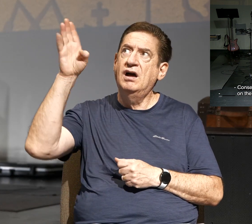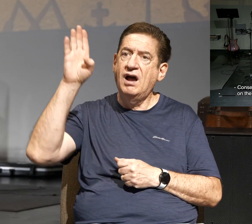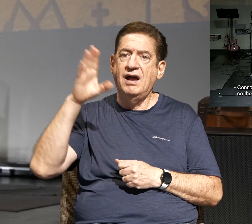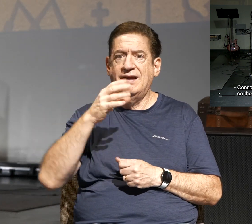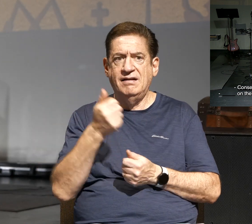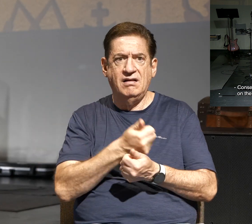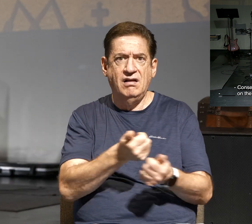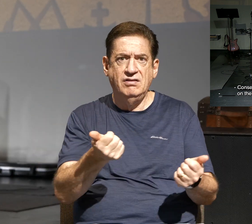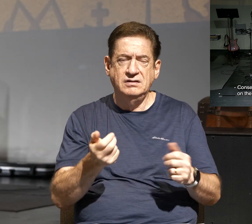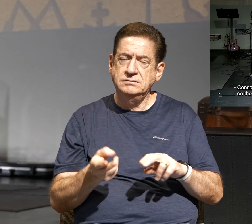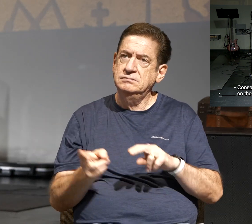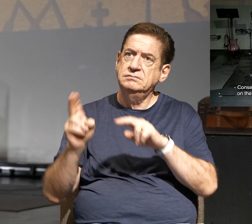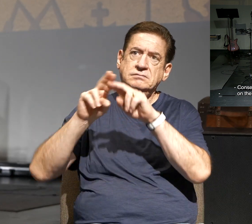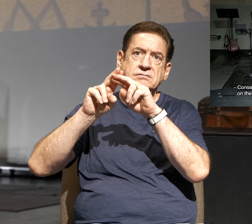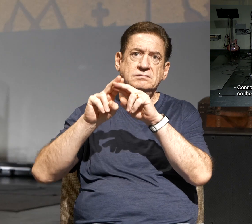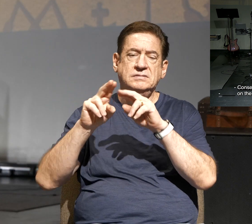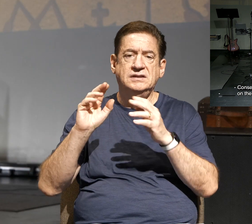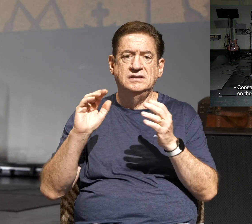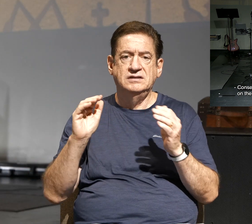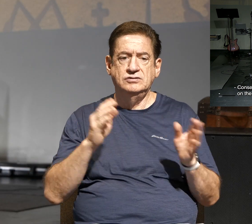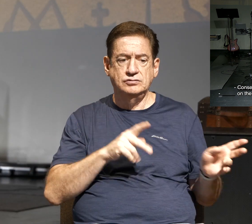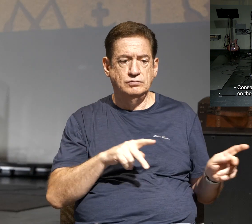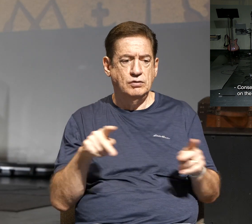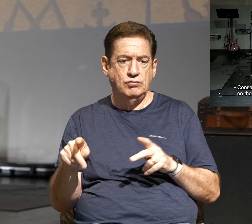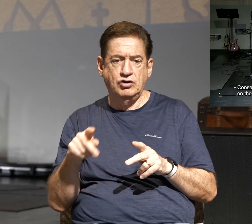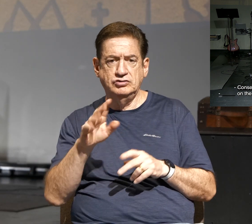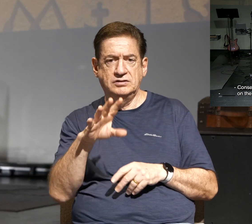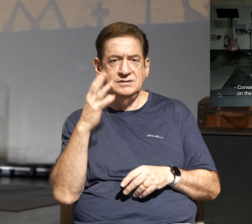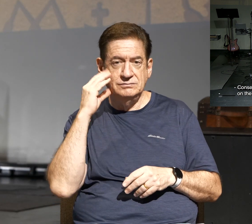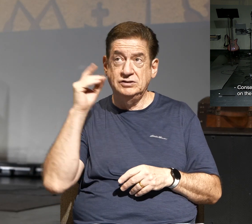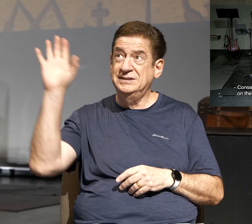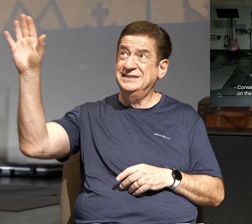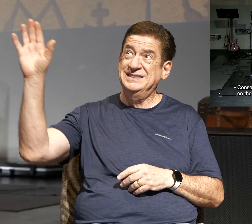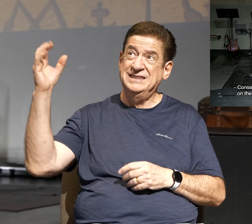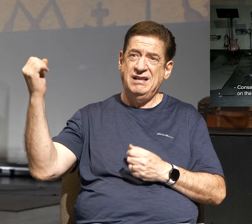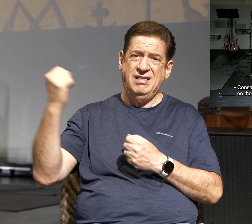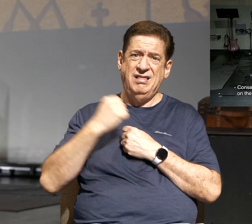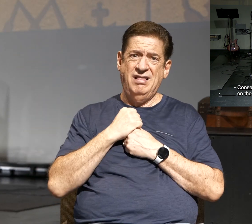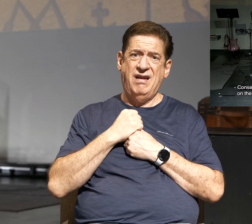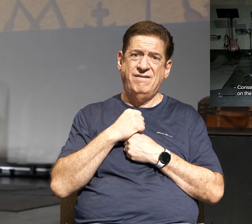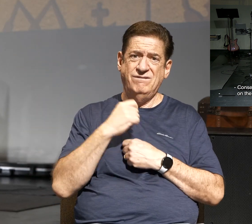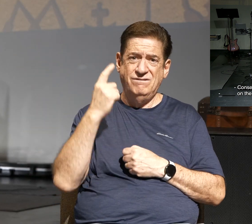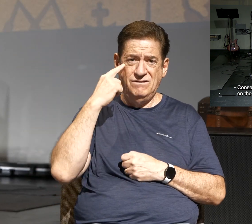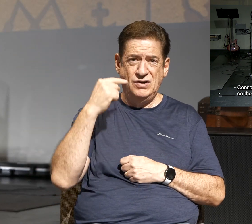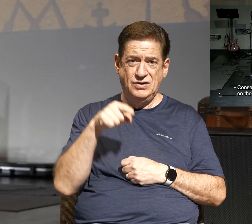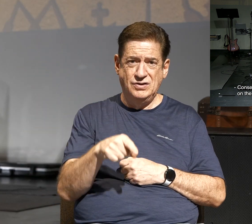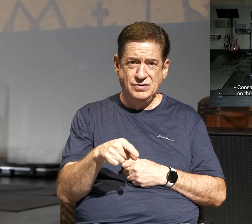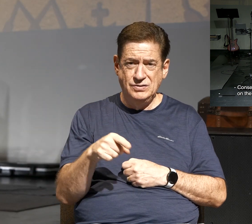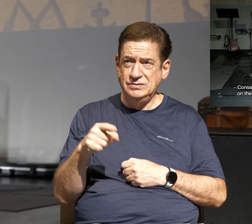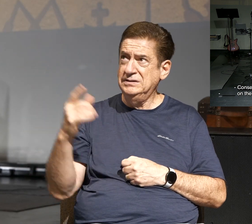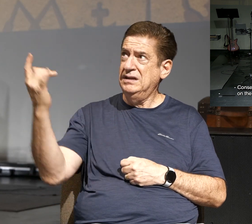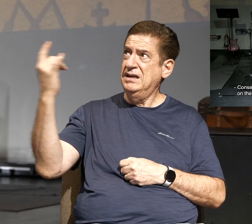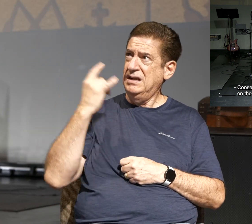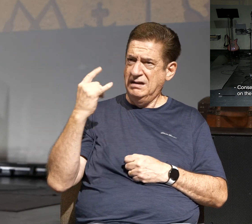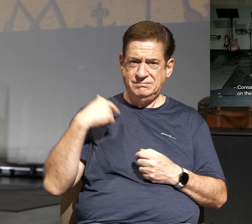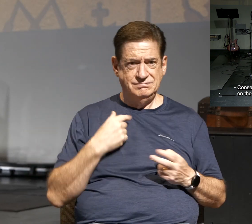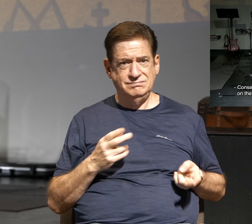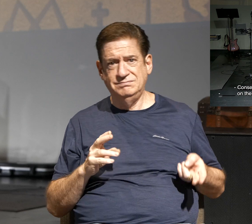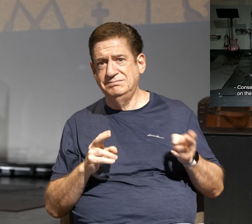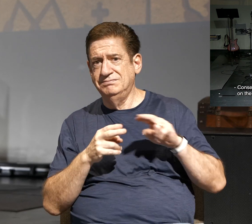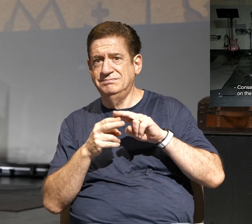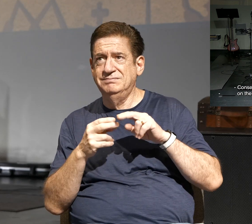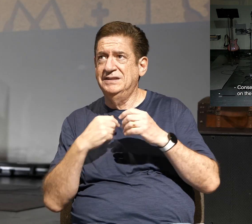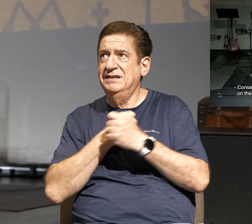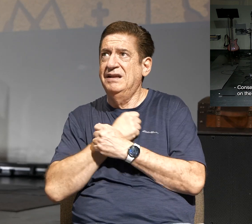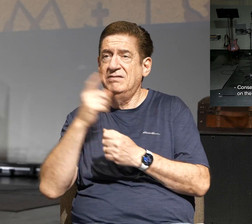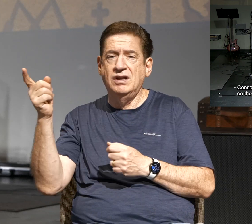others grows in direct proportion to your experience of his love for you. And the only way that you're not experiencing his love is that there's other things that have gotten in the way of